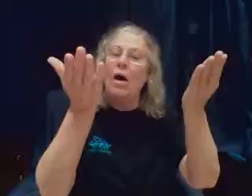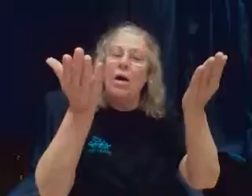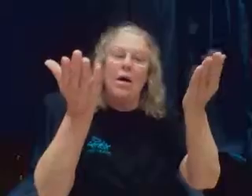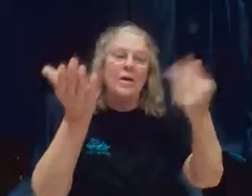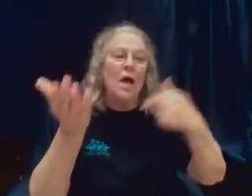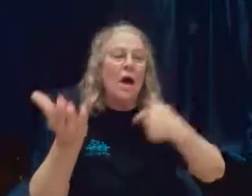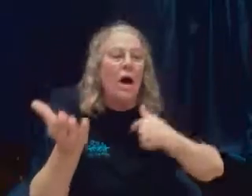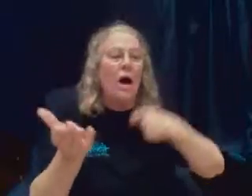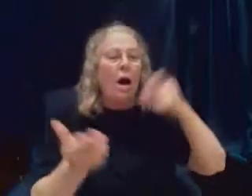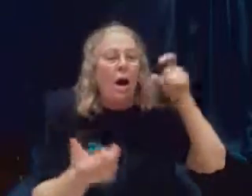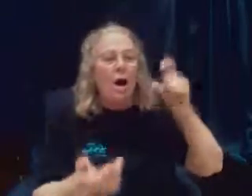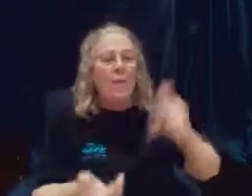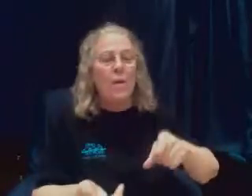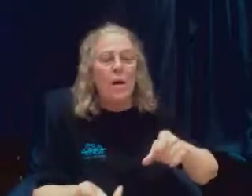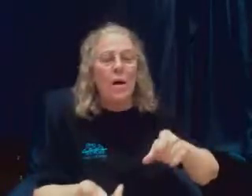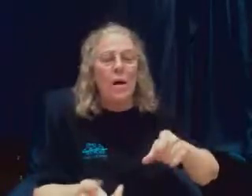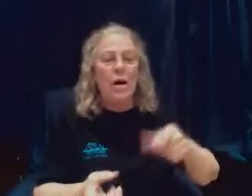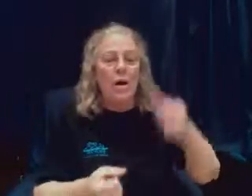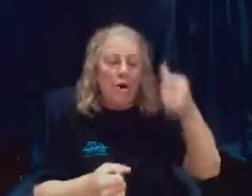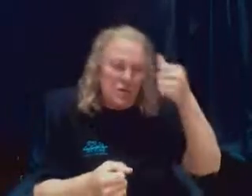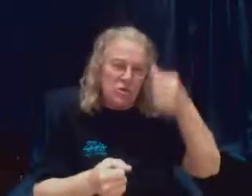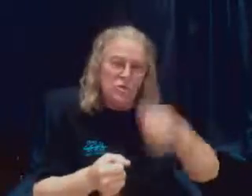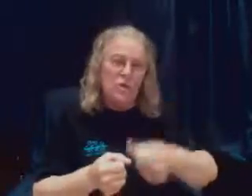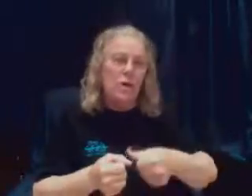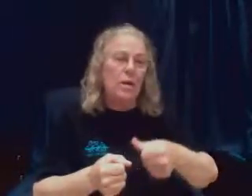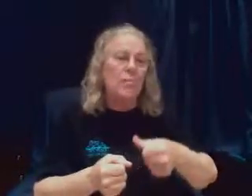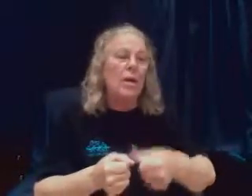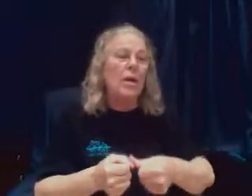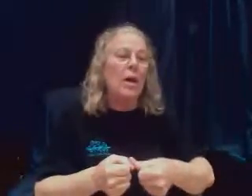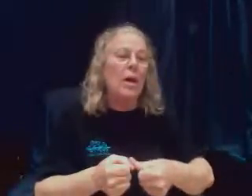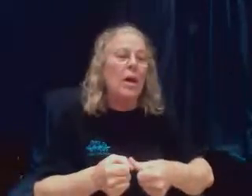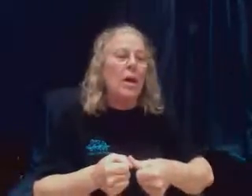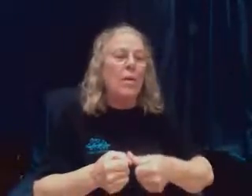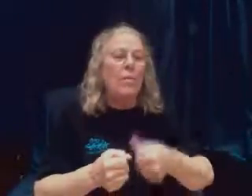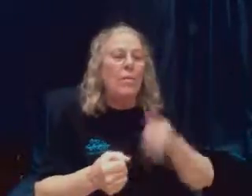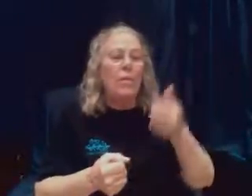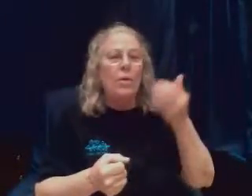sacrifice, I must remember